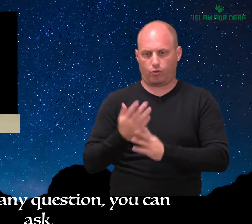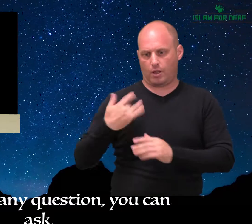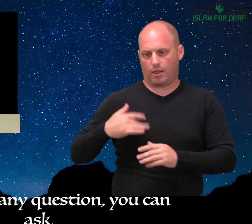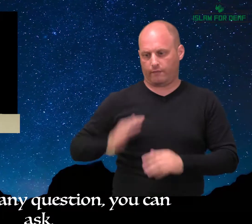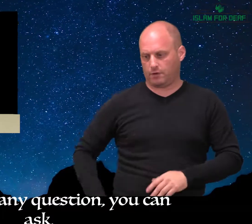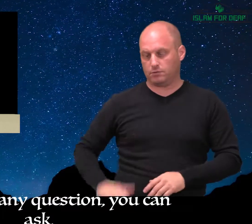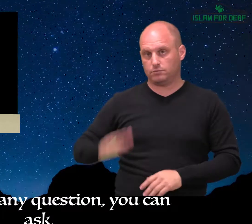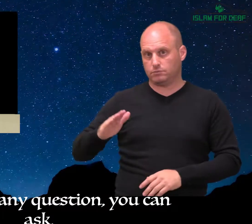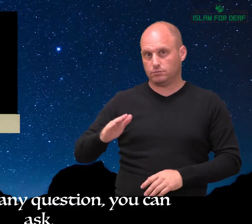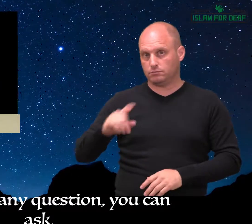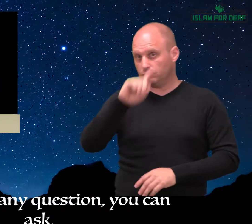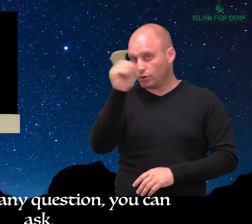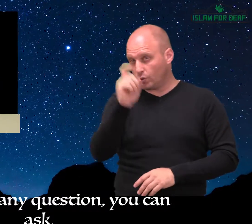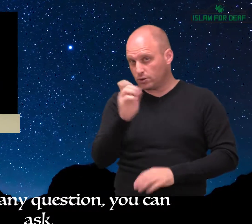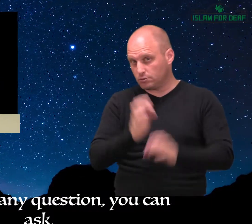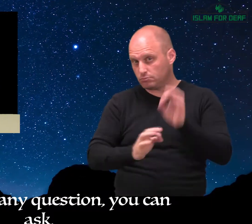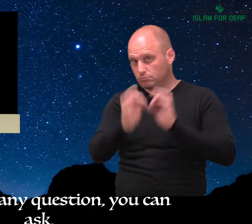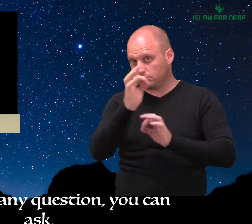have any questions, you can ask.